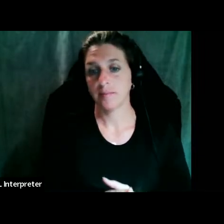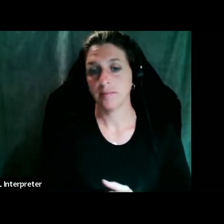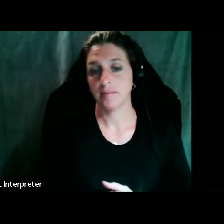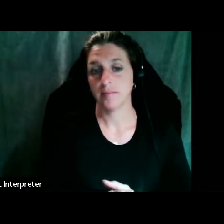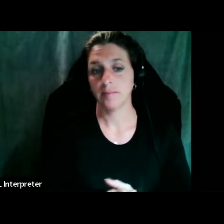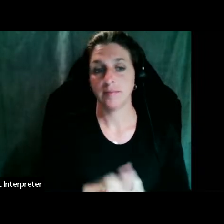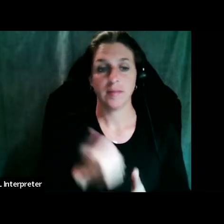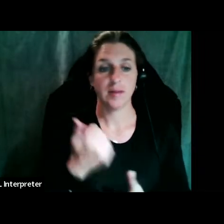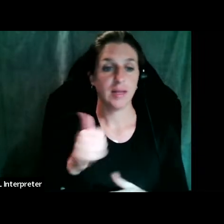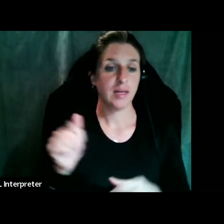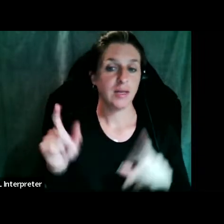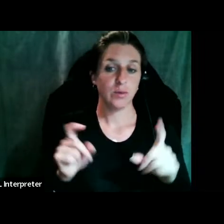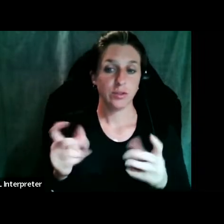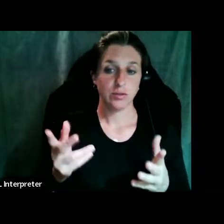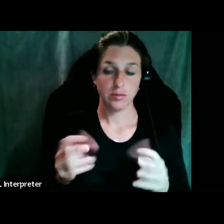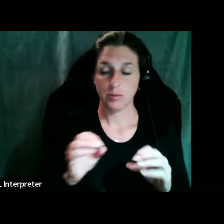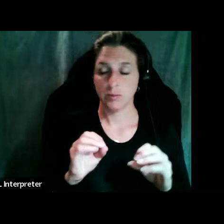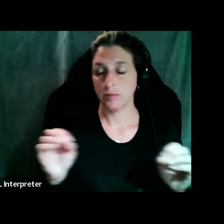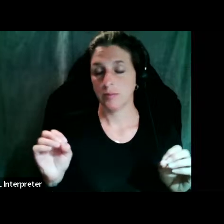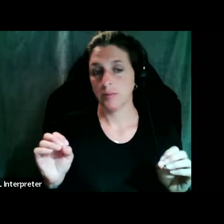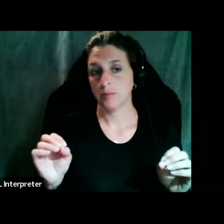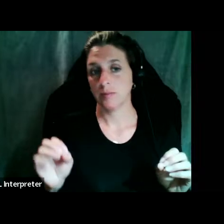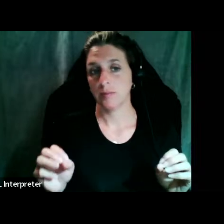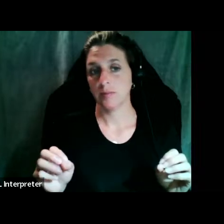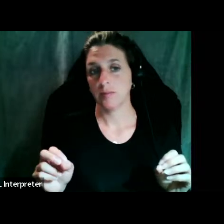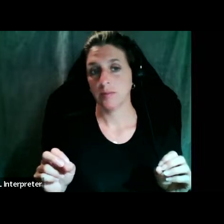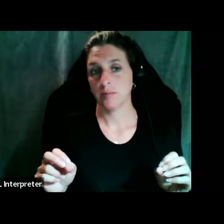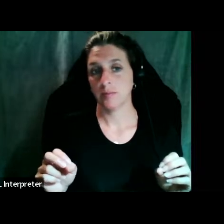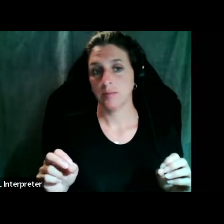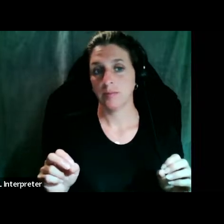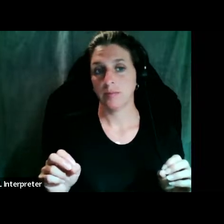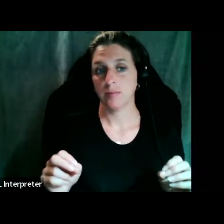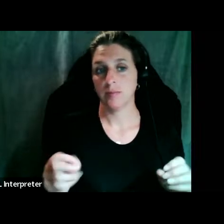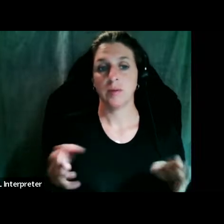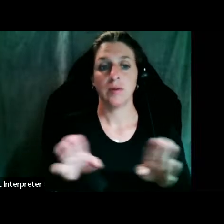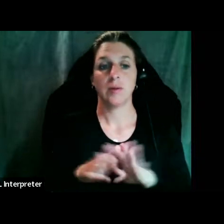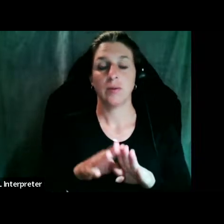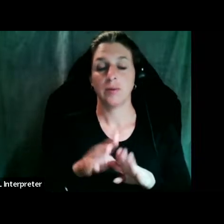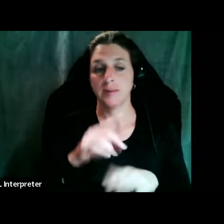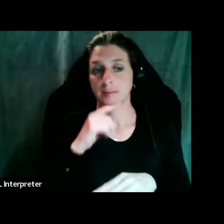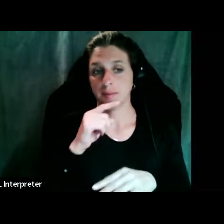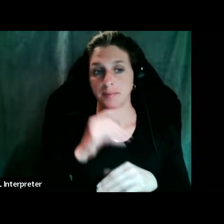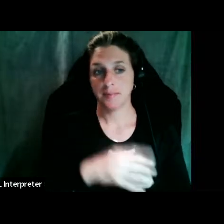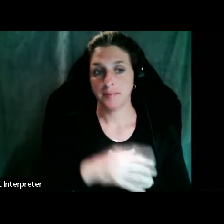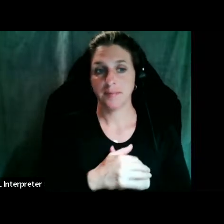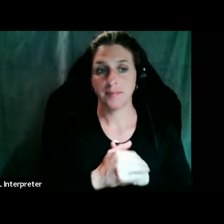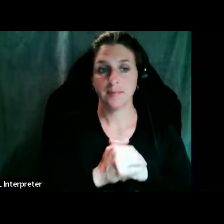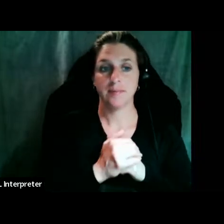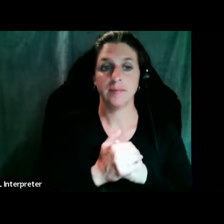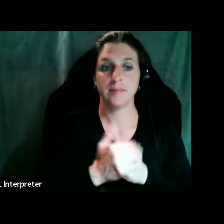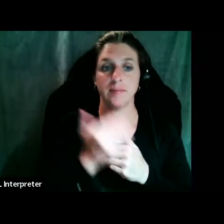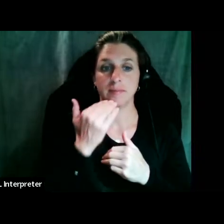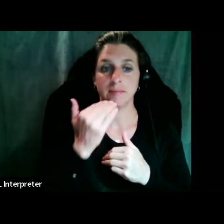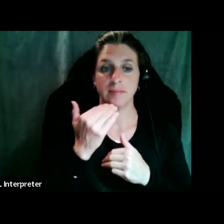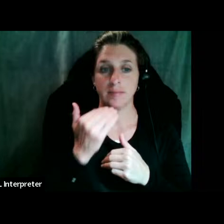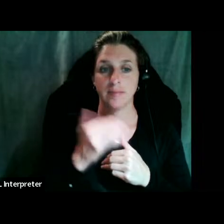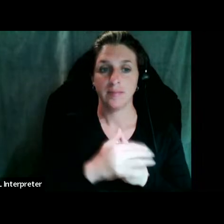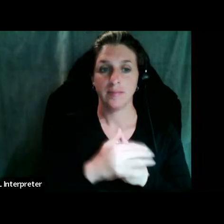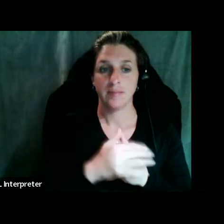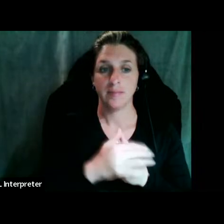Any questions from the public? There are none. All right. Closing the public hearing. Thank you, Mr. Thank you.